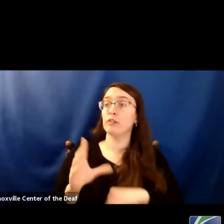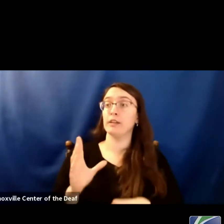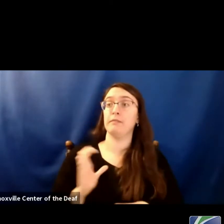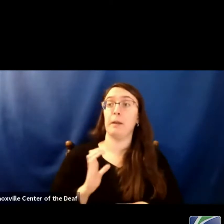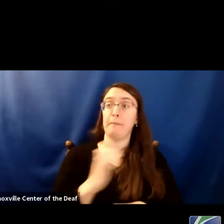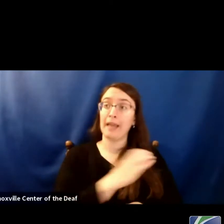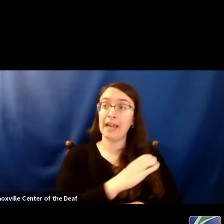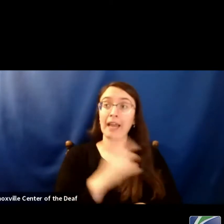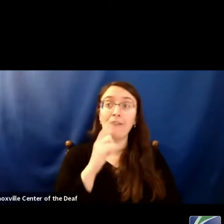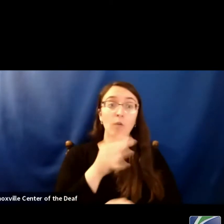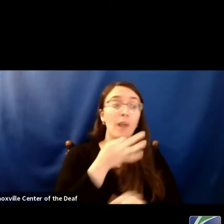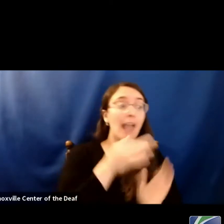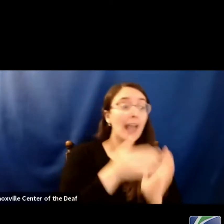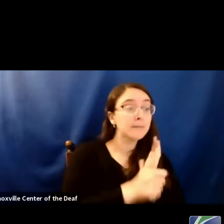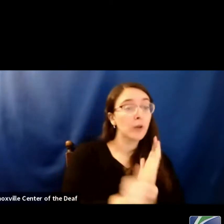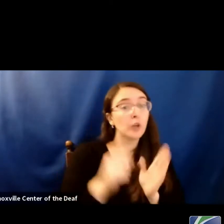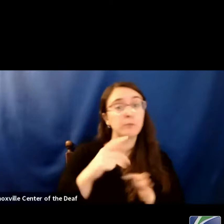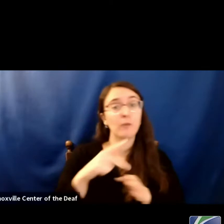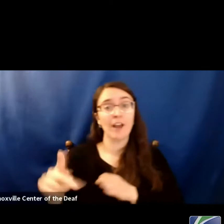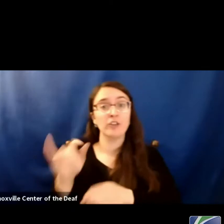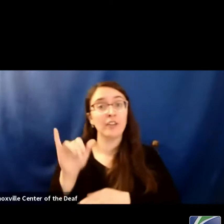professionals would have been more challenging.